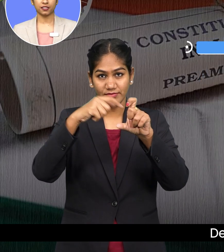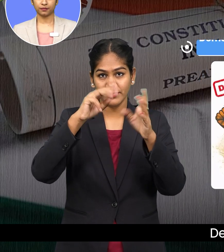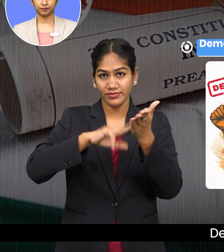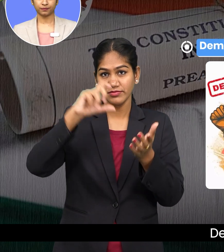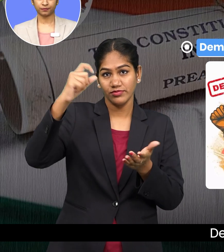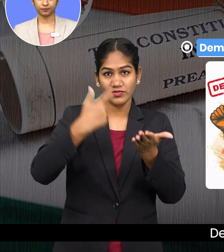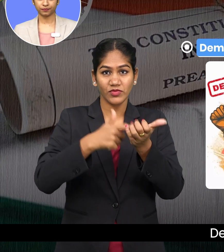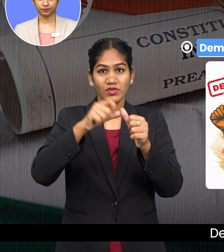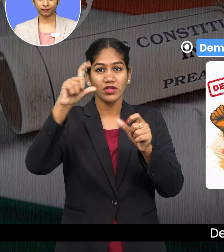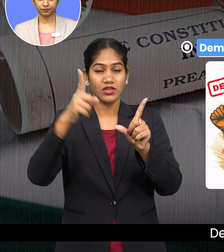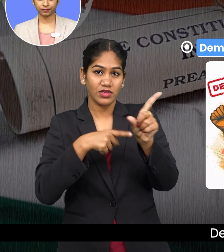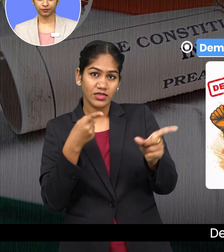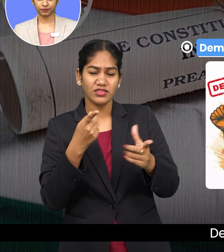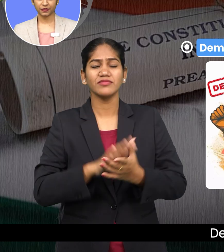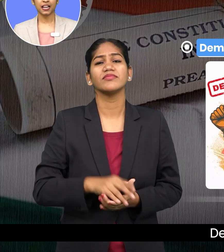Democracy.